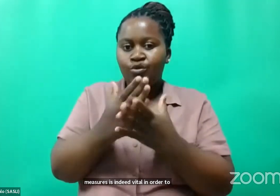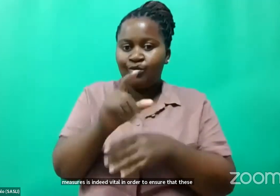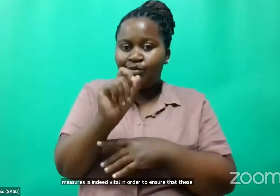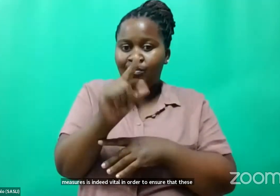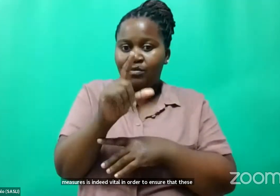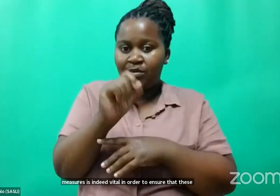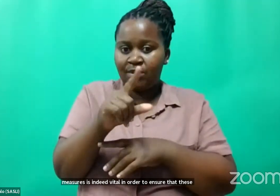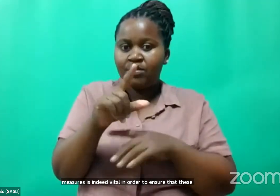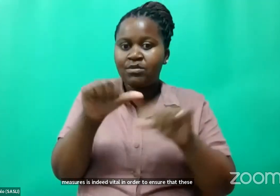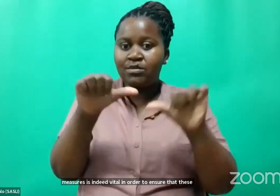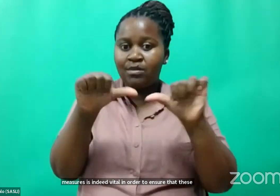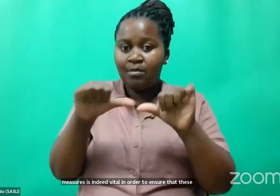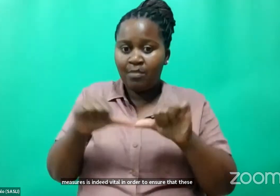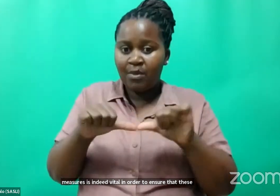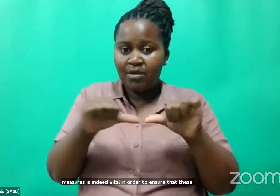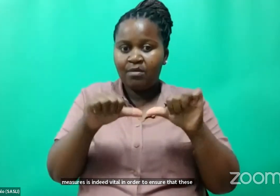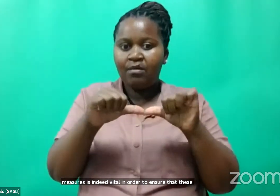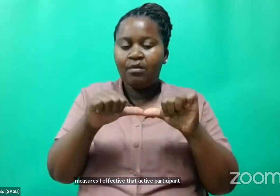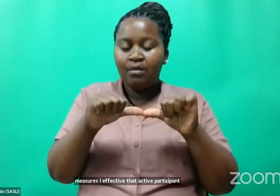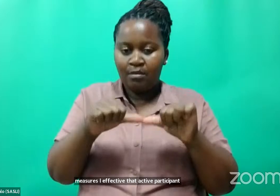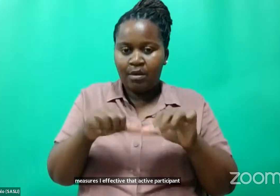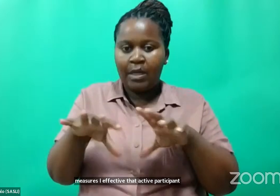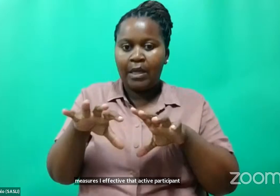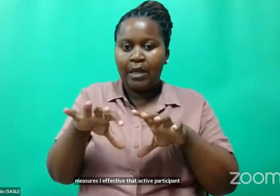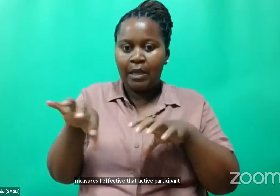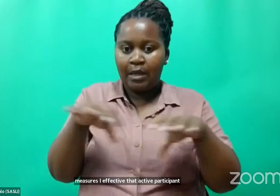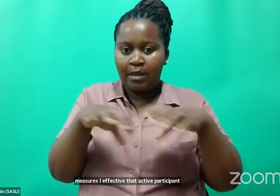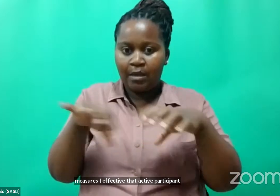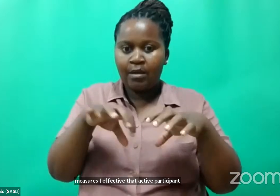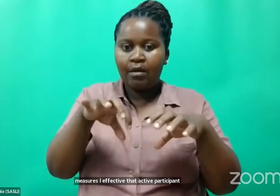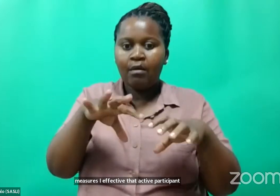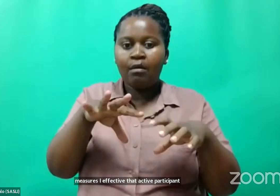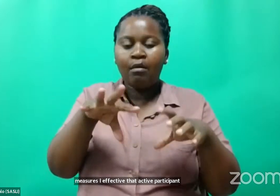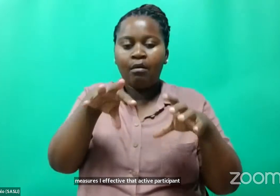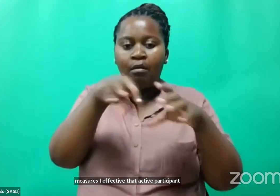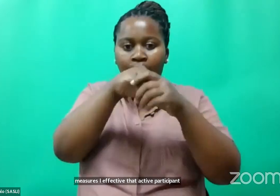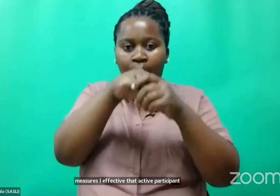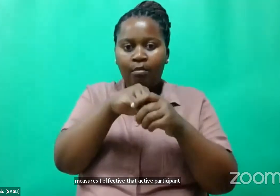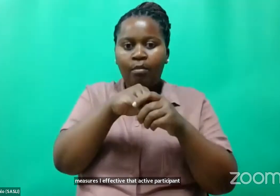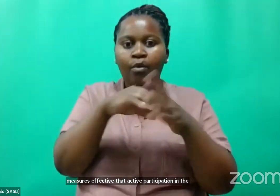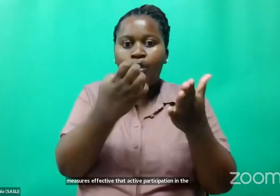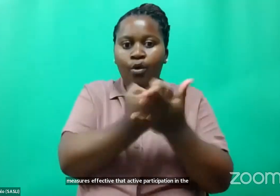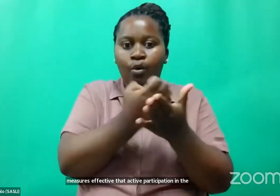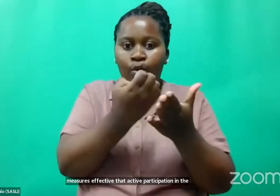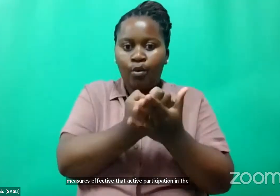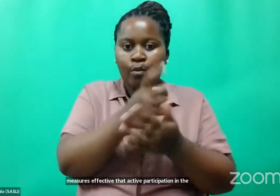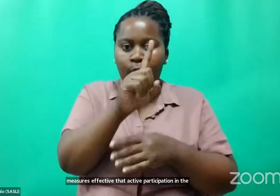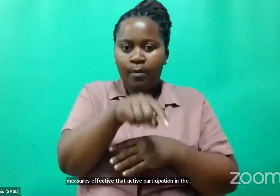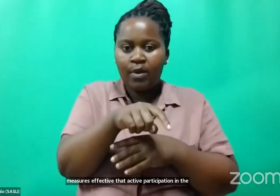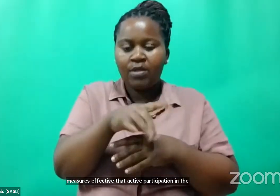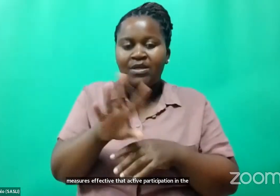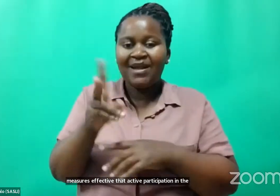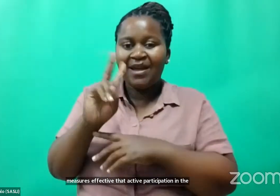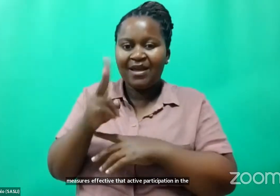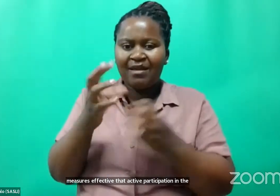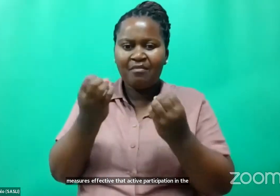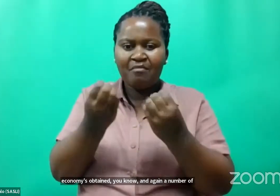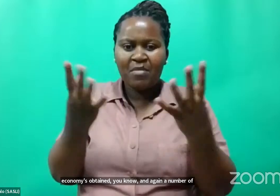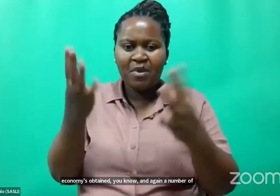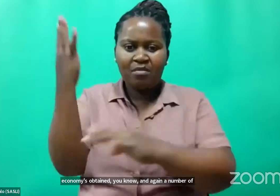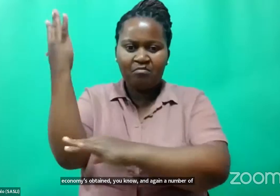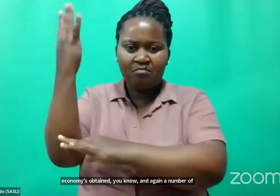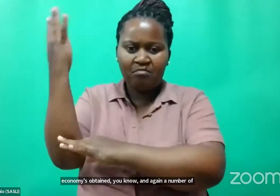effective and that active participation in the economy is obtained. You know, and again, a number of presenters did touch